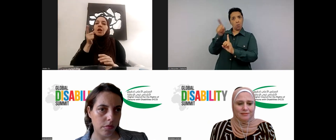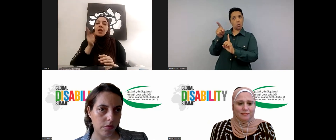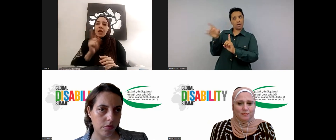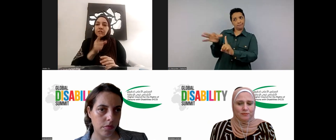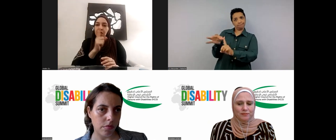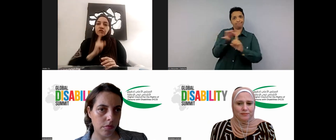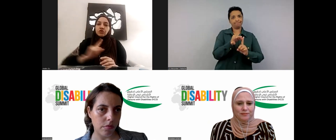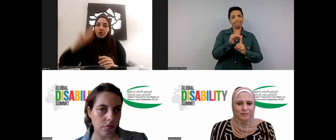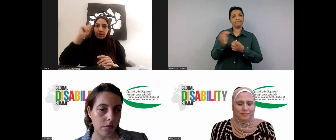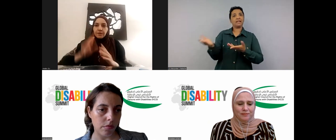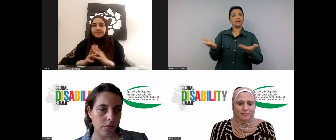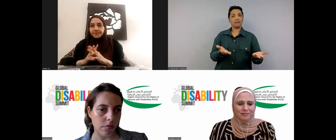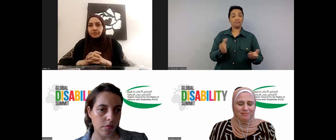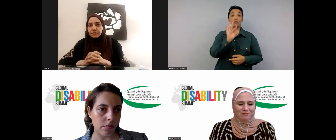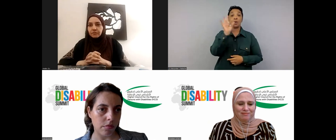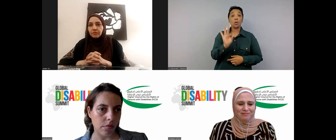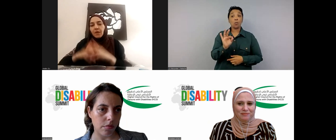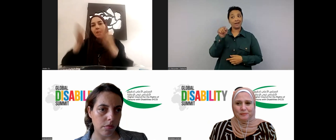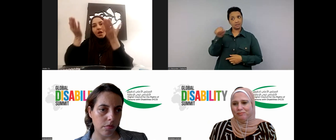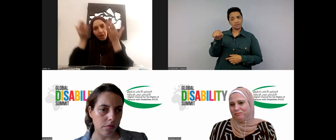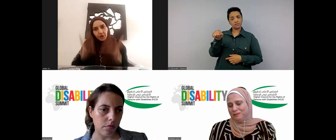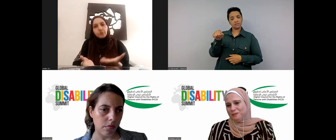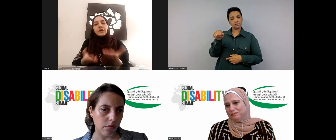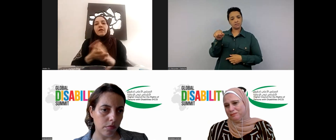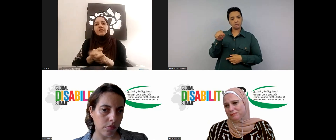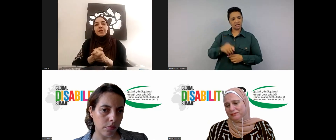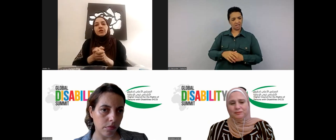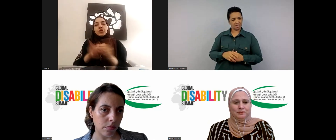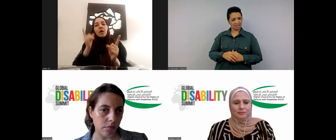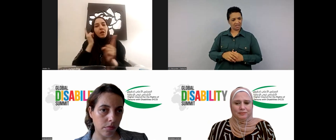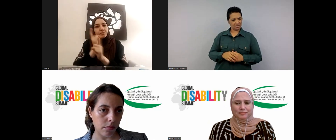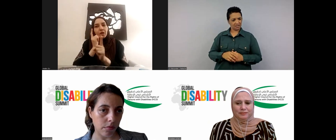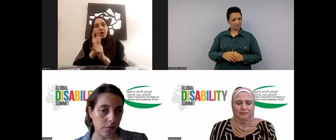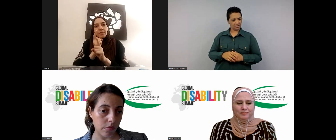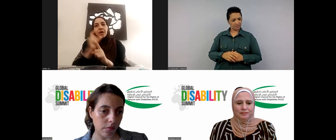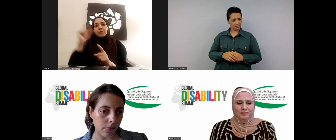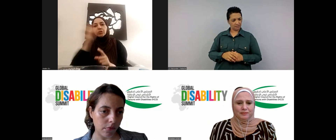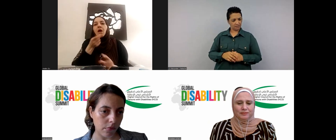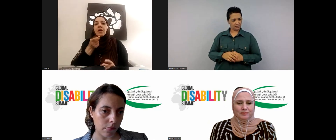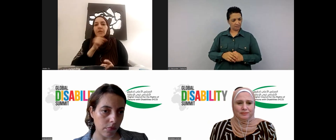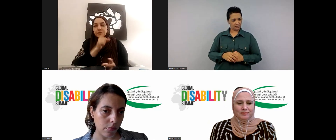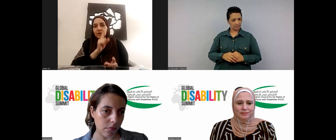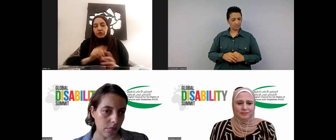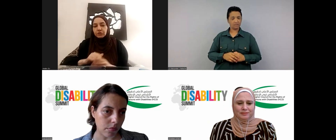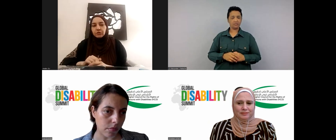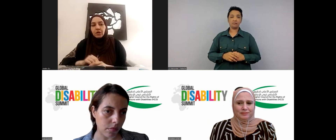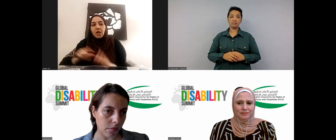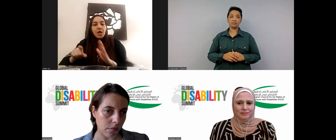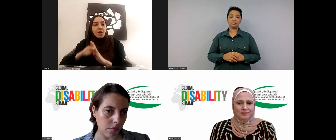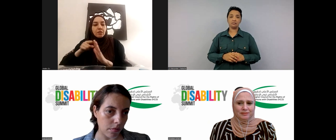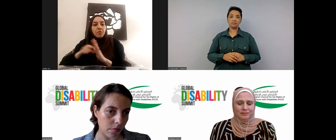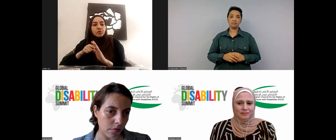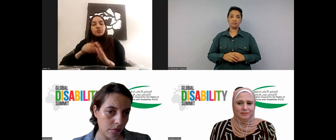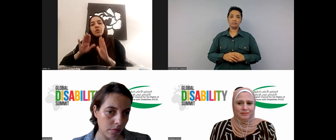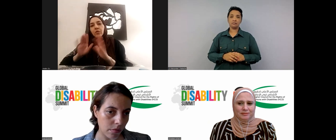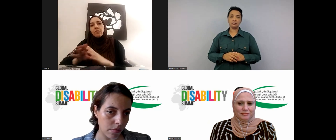you are one of the influencers who are going to raise major interest and